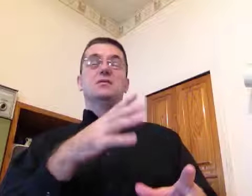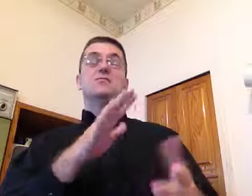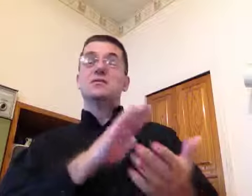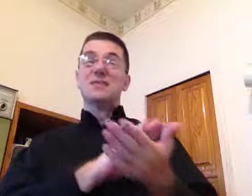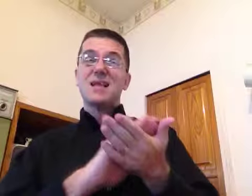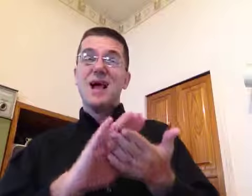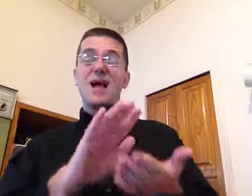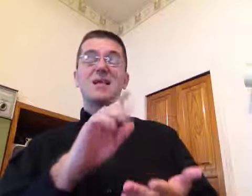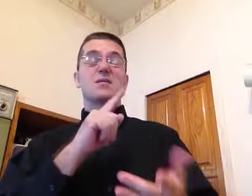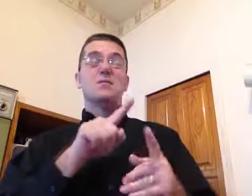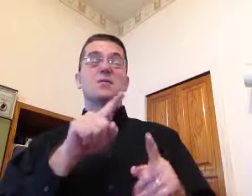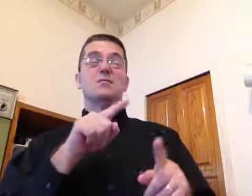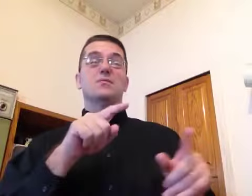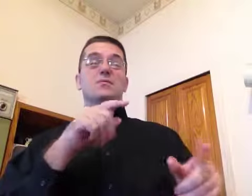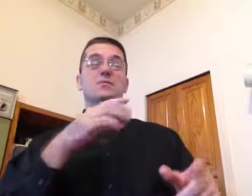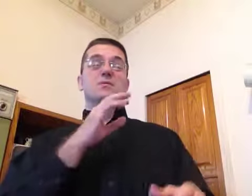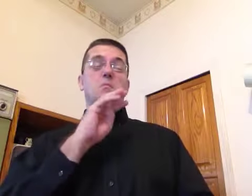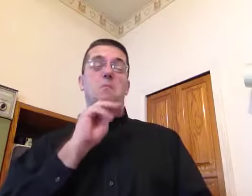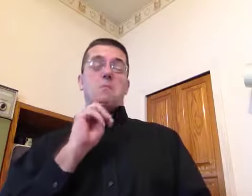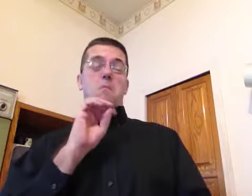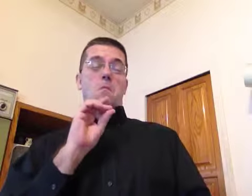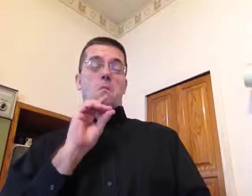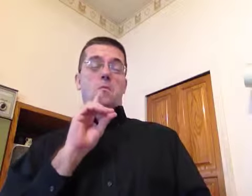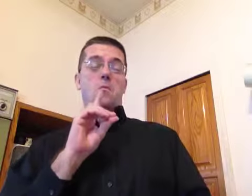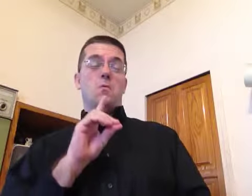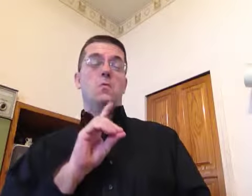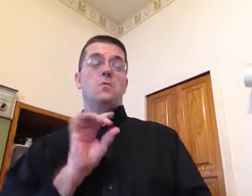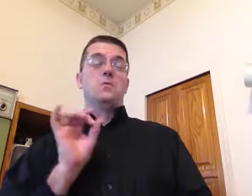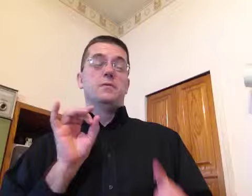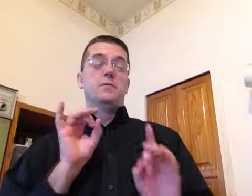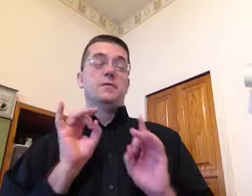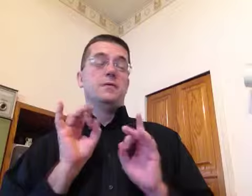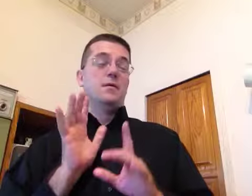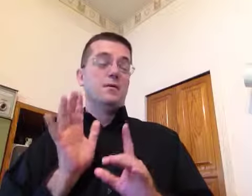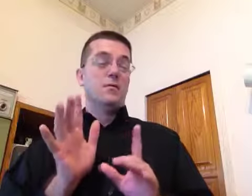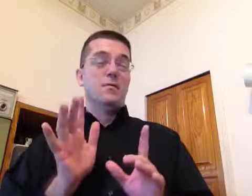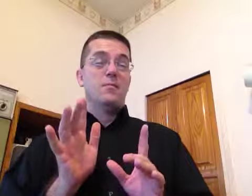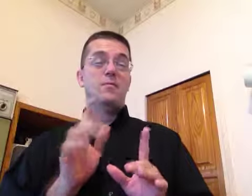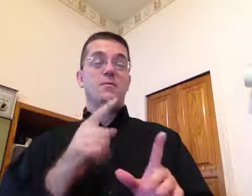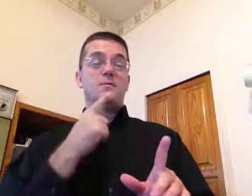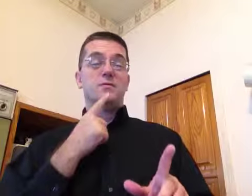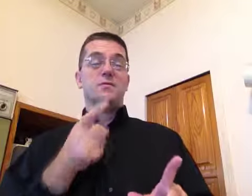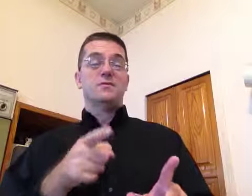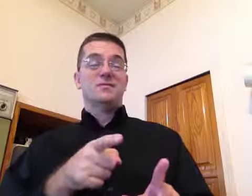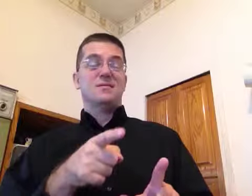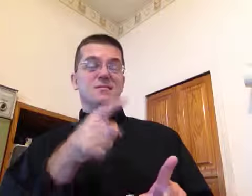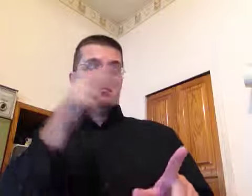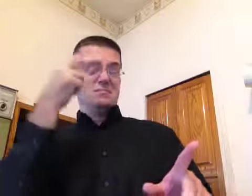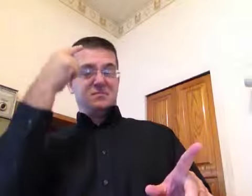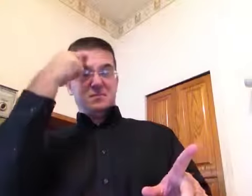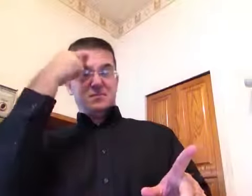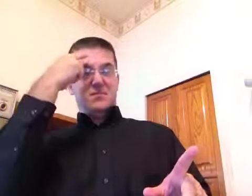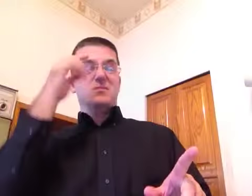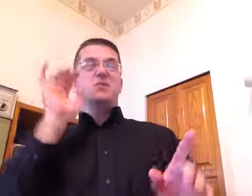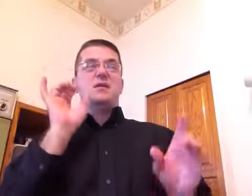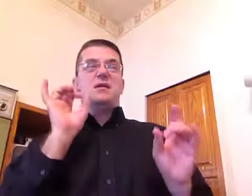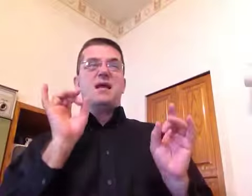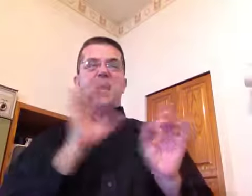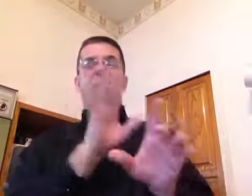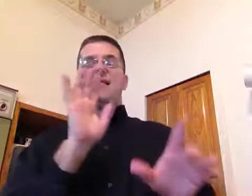but we were just in a bad mood. You know what I'm saying? Yeah, and she just, man, she'll tell you to this day how bad that house was. She hated that house. And so we had